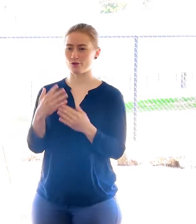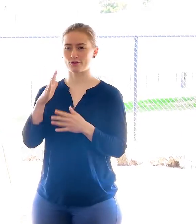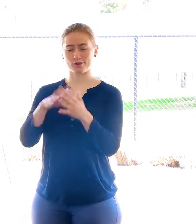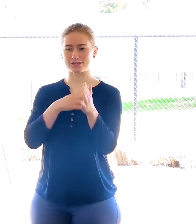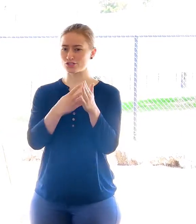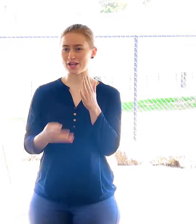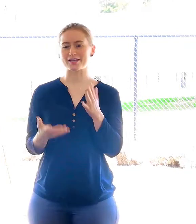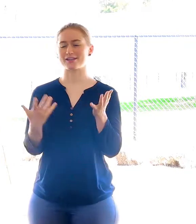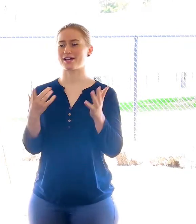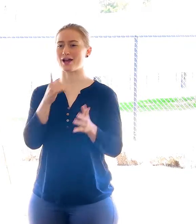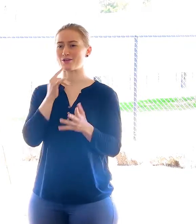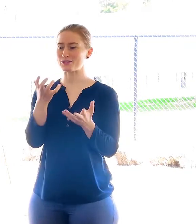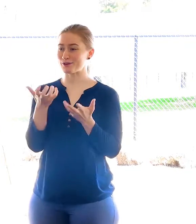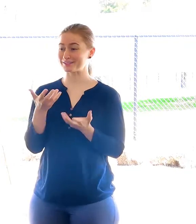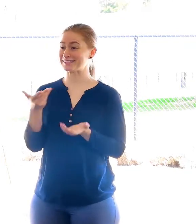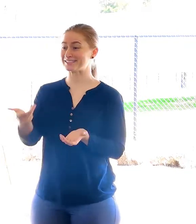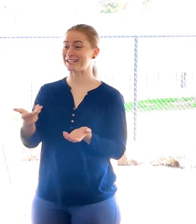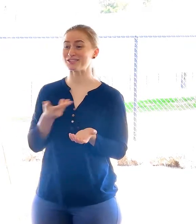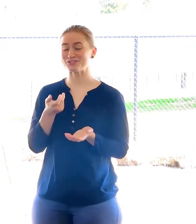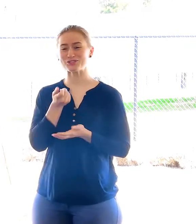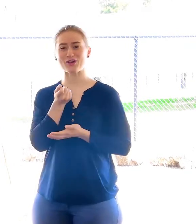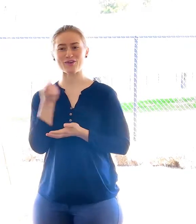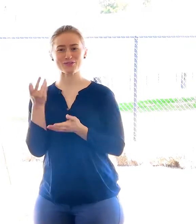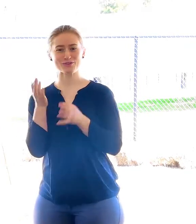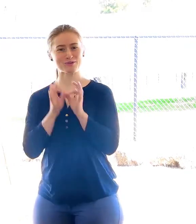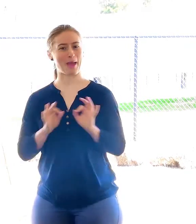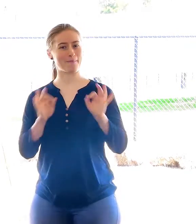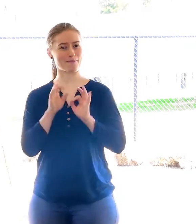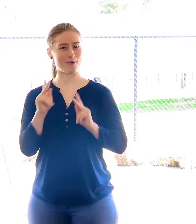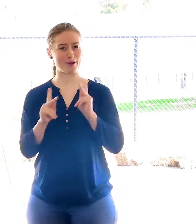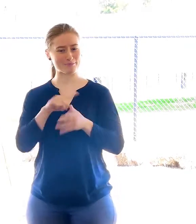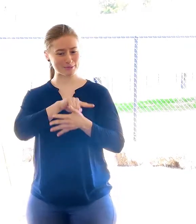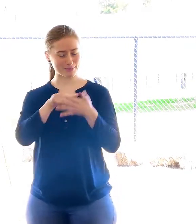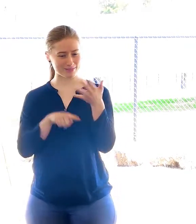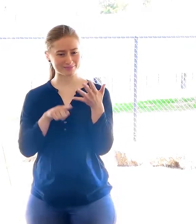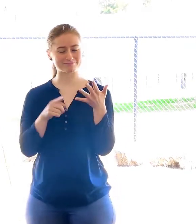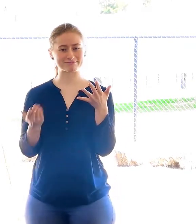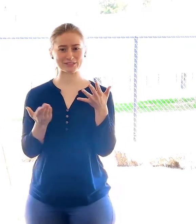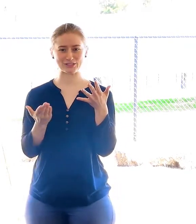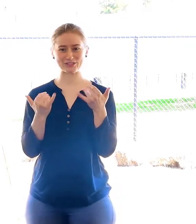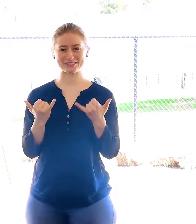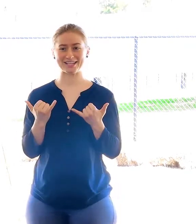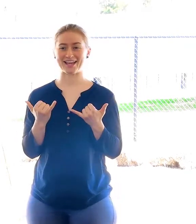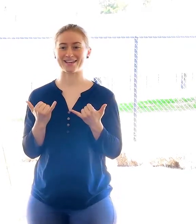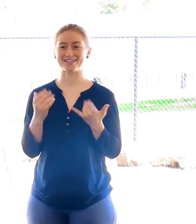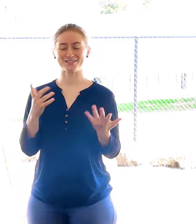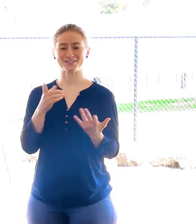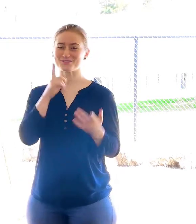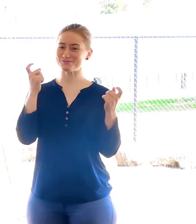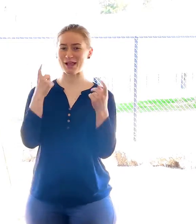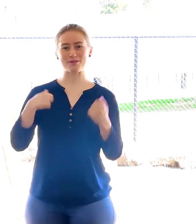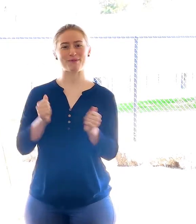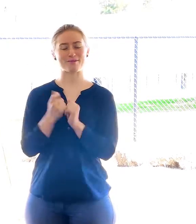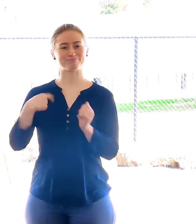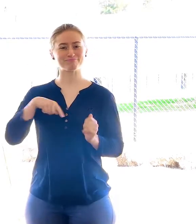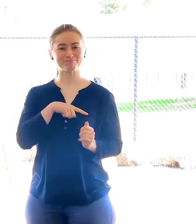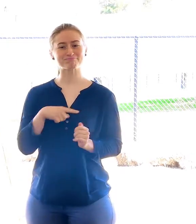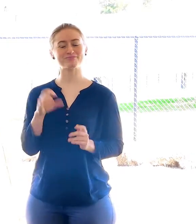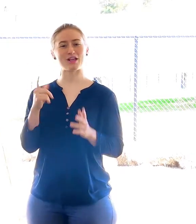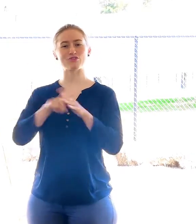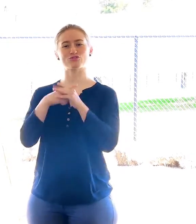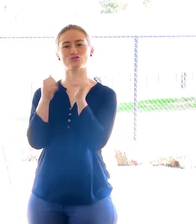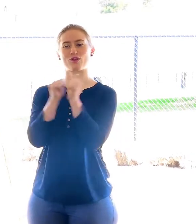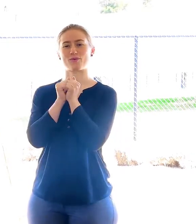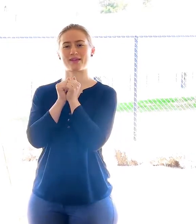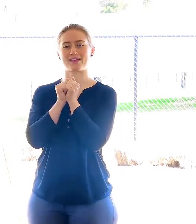just wanted to introduce a couple of important people who are here today to celebrate. I'll start